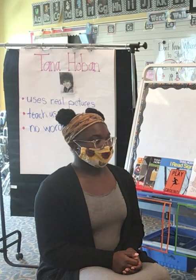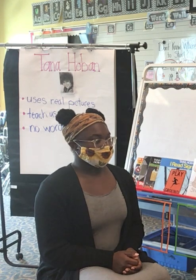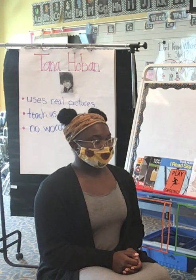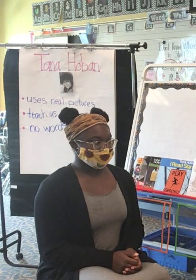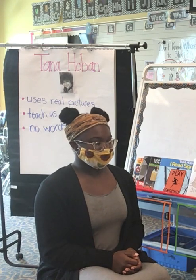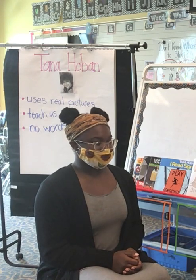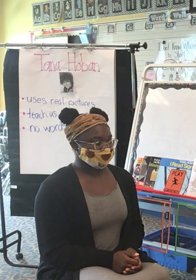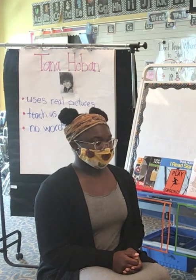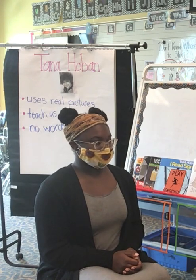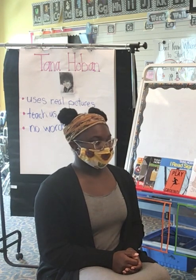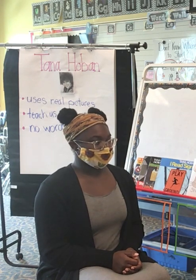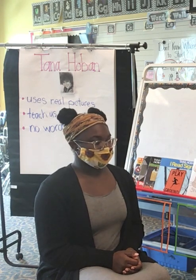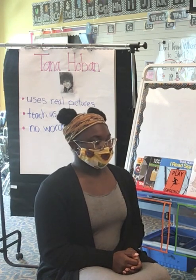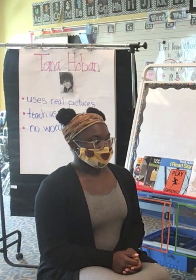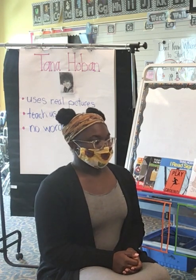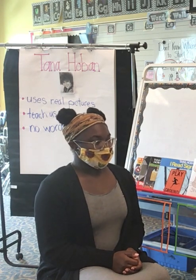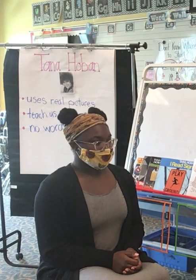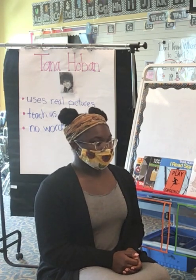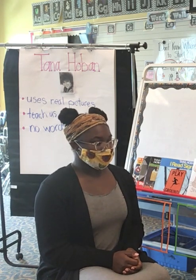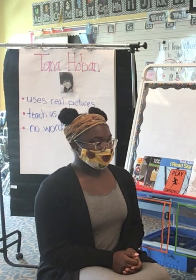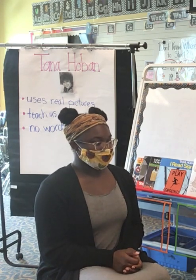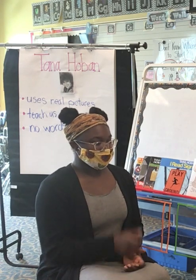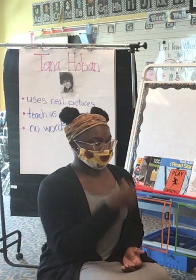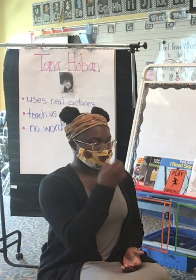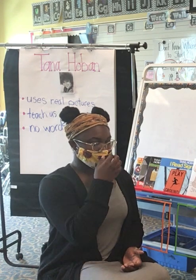Letter is H. Sound is H.